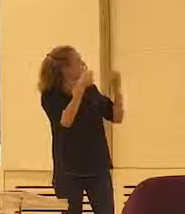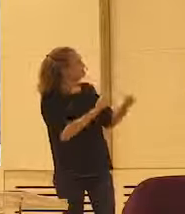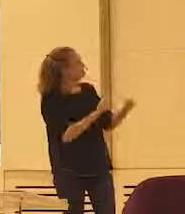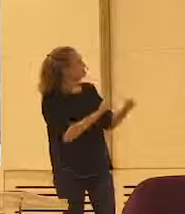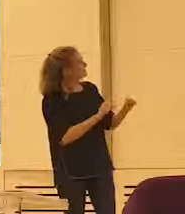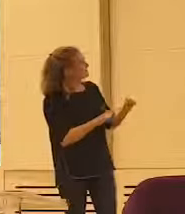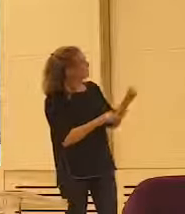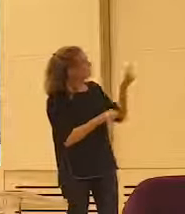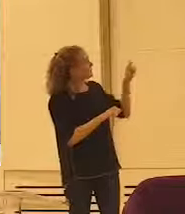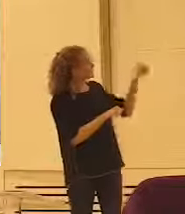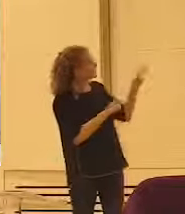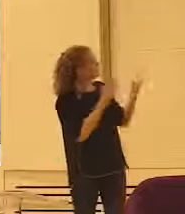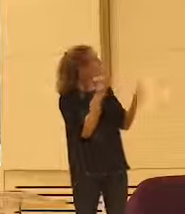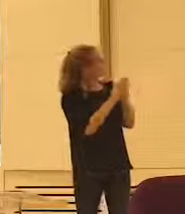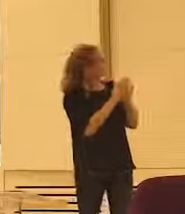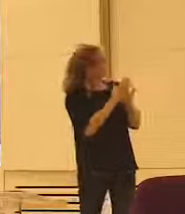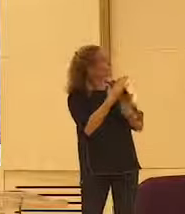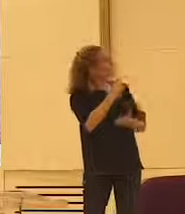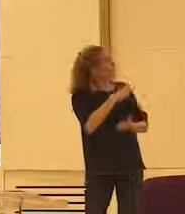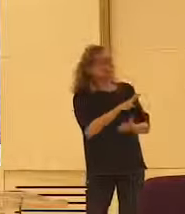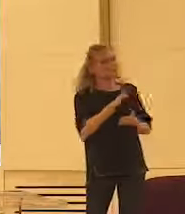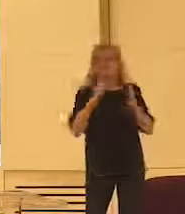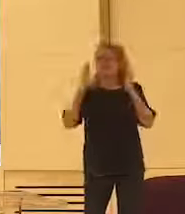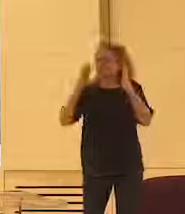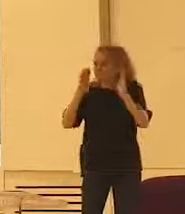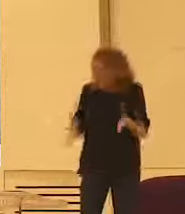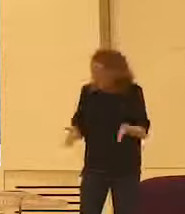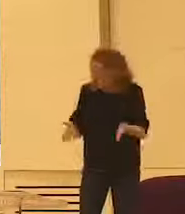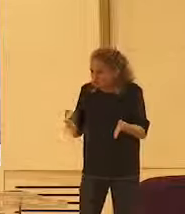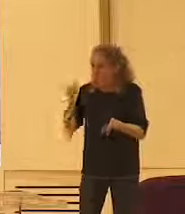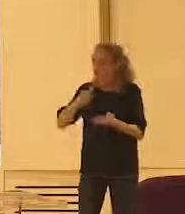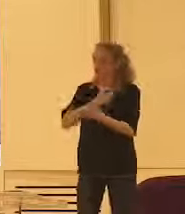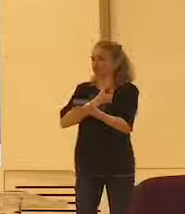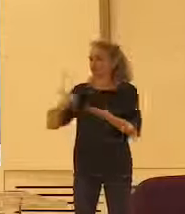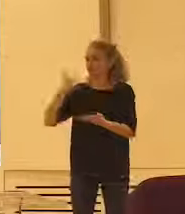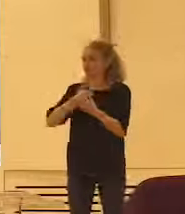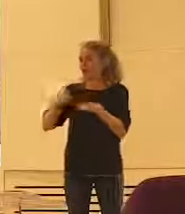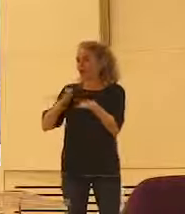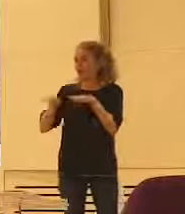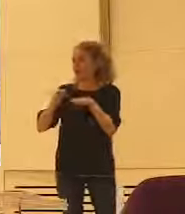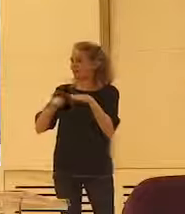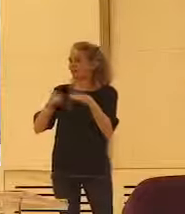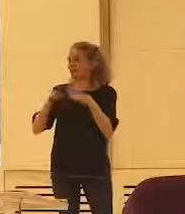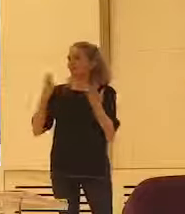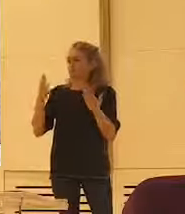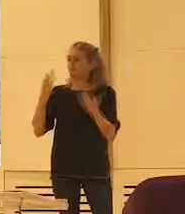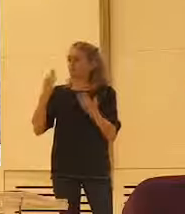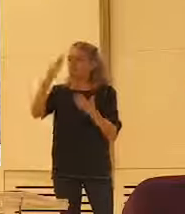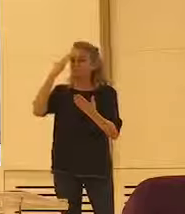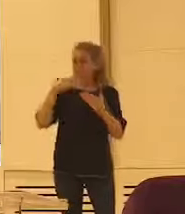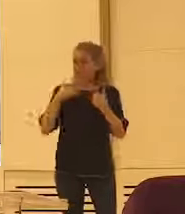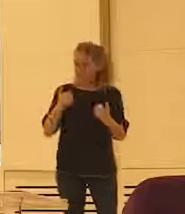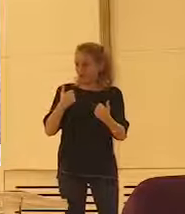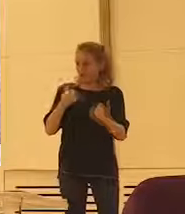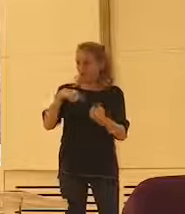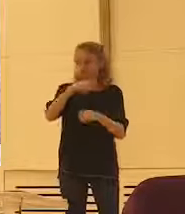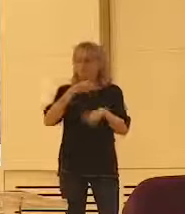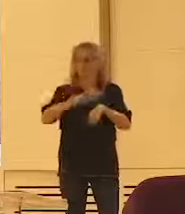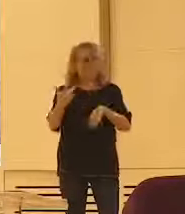There's no solution for that. I have a solution for that. So it should be mandatory, regularly practiced for mental